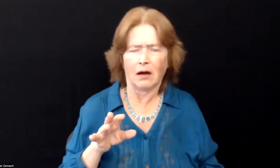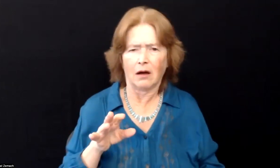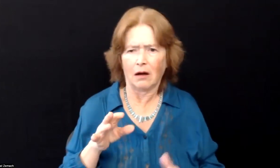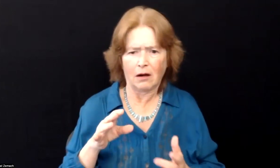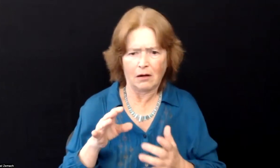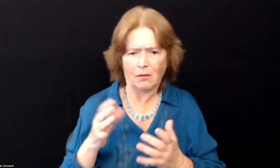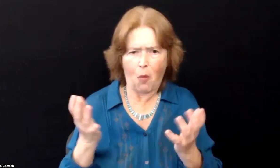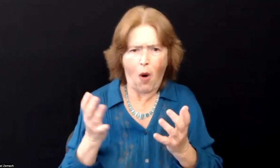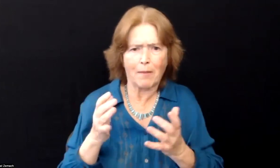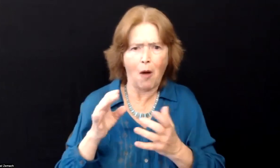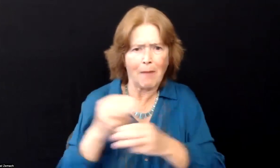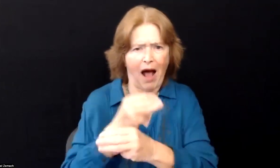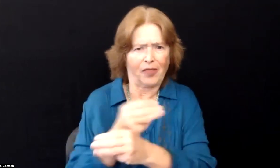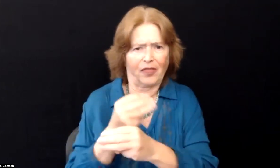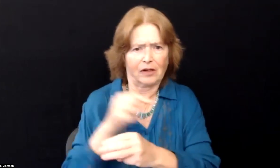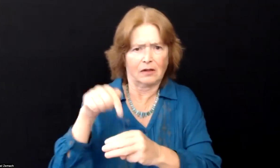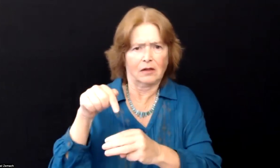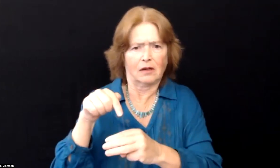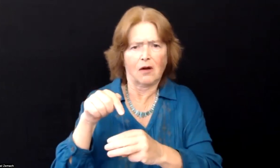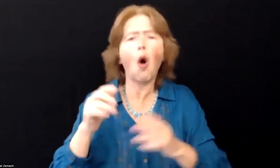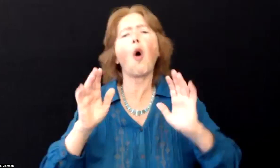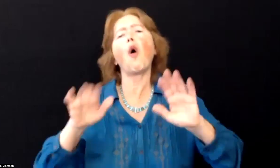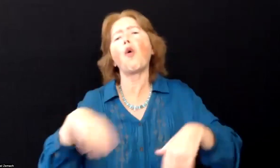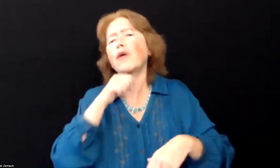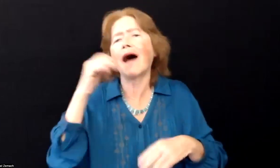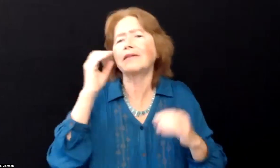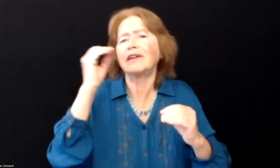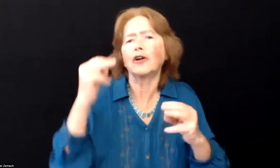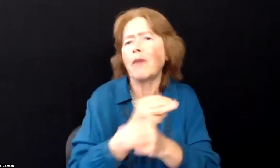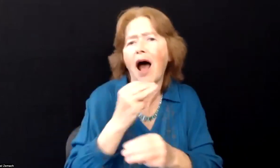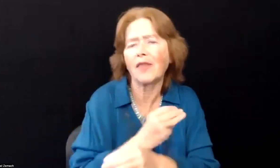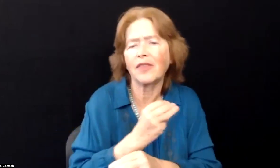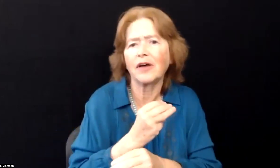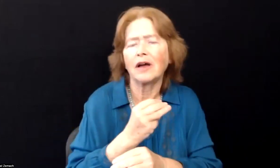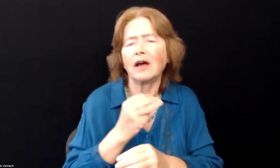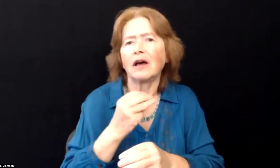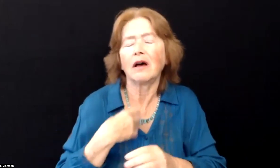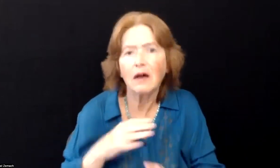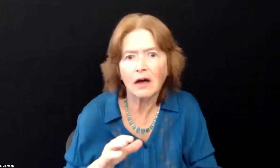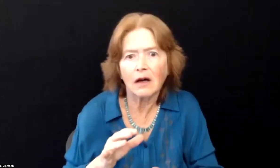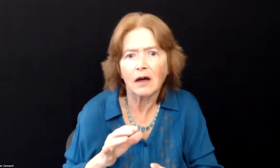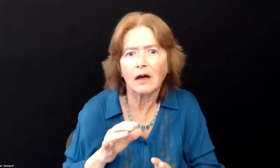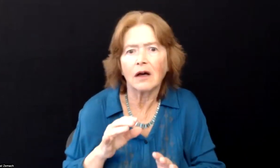I said, "Yeah, but what about the math skills?" And the teacher said, "Oh, I'm not teaching her math."